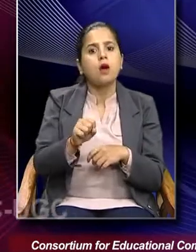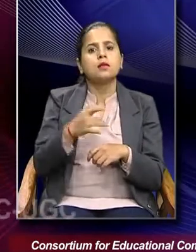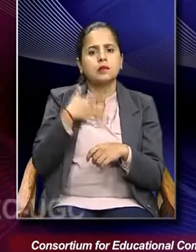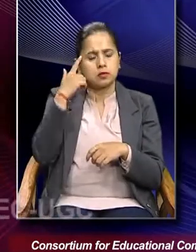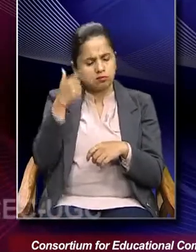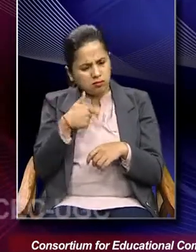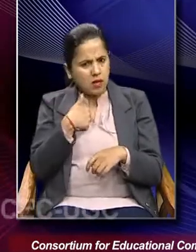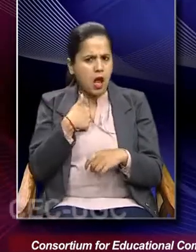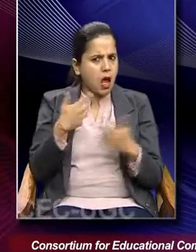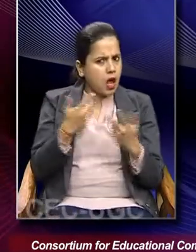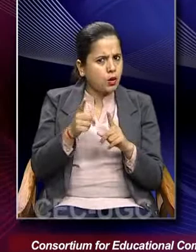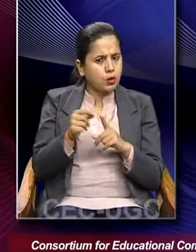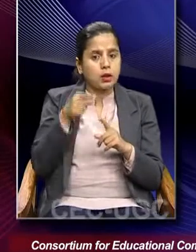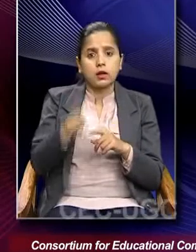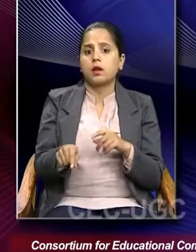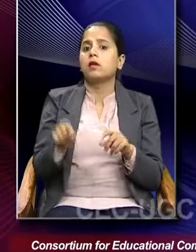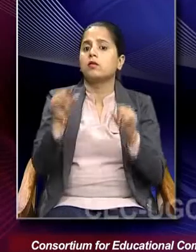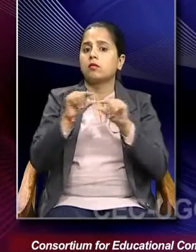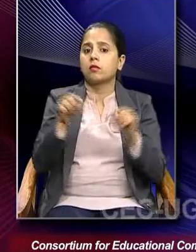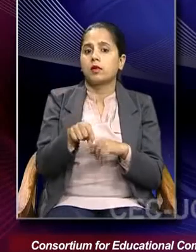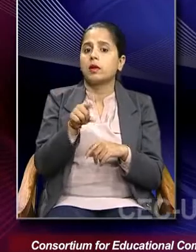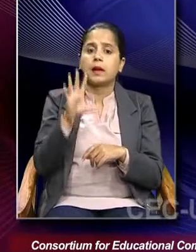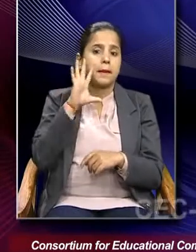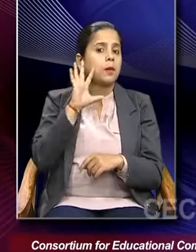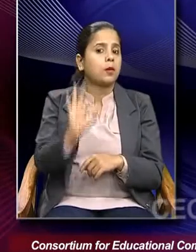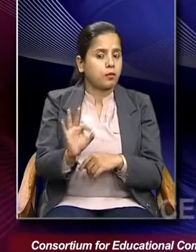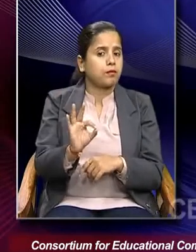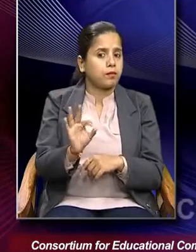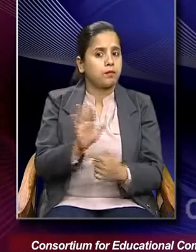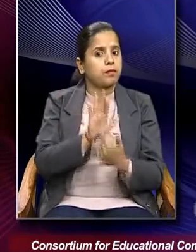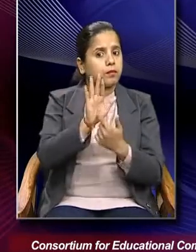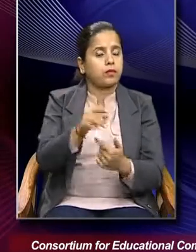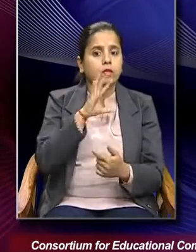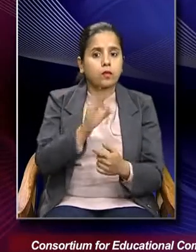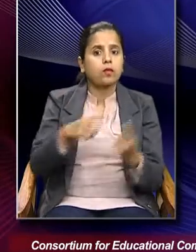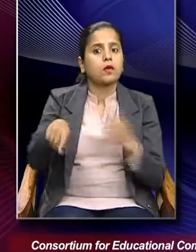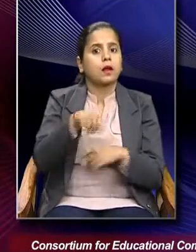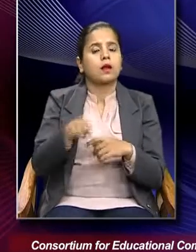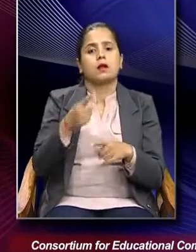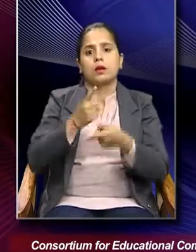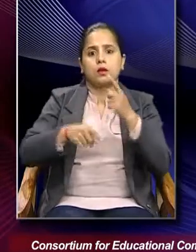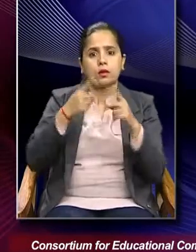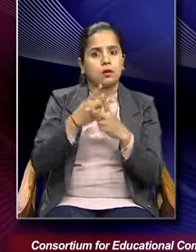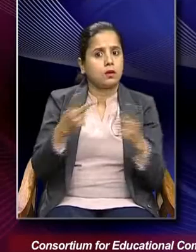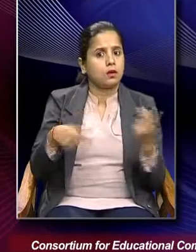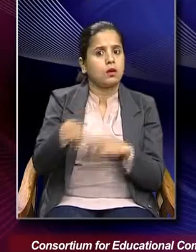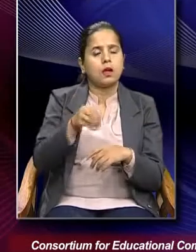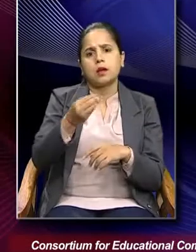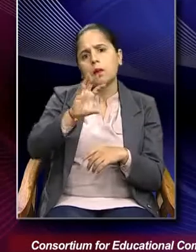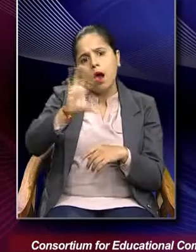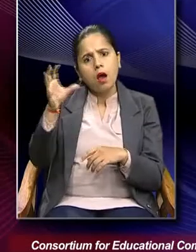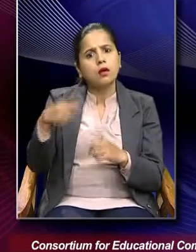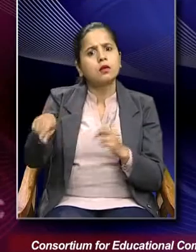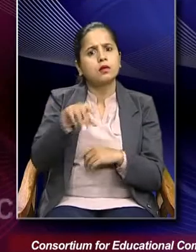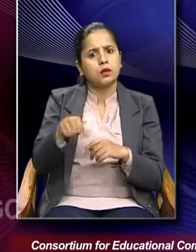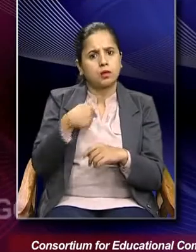subjected. Now this definition is very important and it highlights the historical trajectory of certain countries being rich and